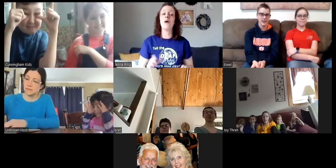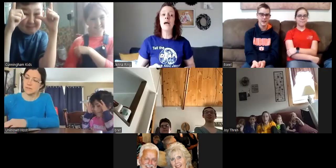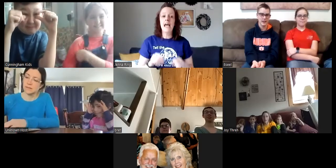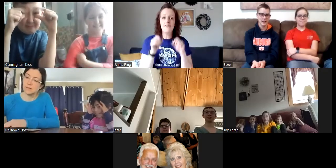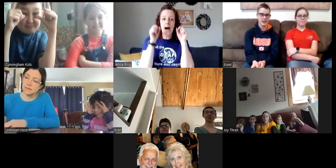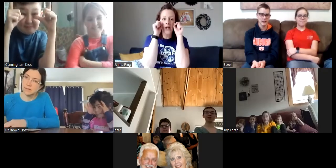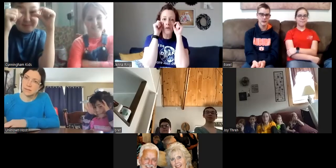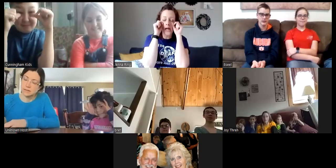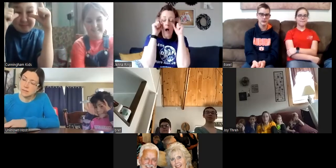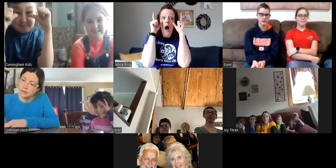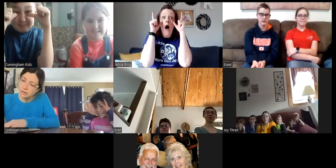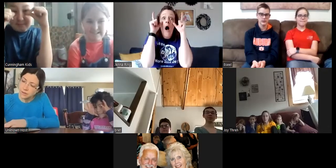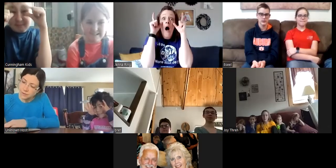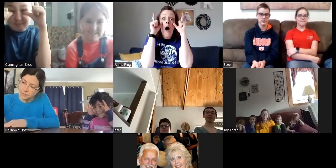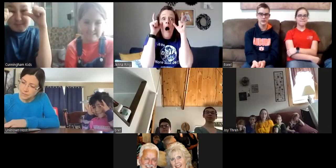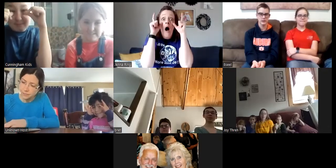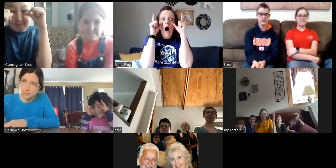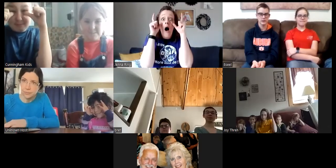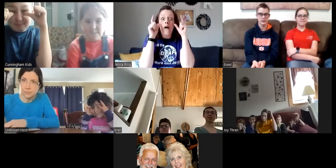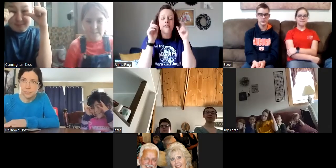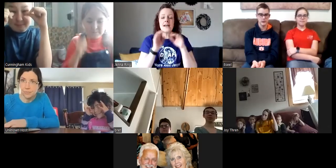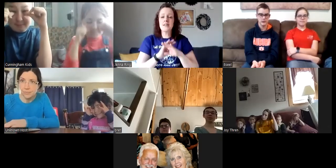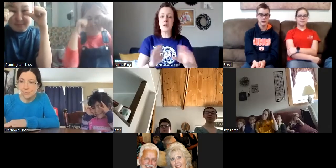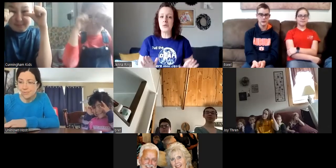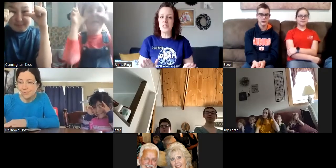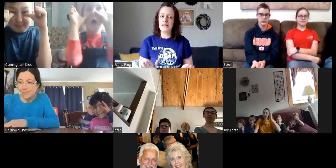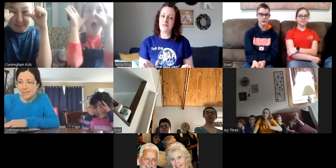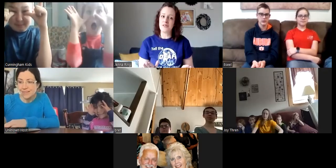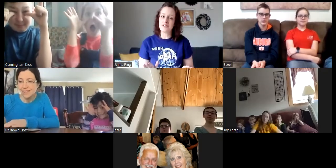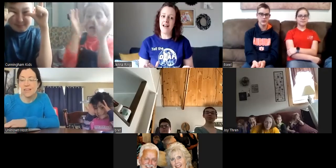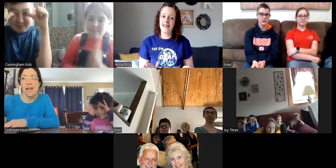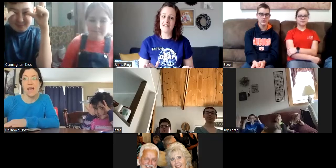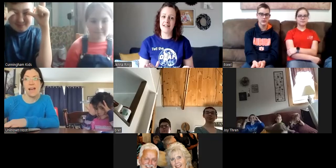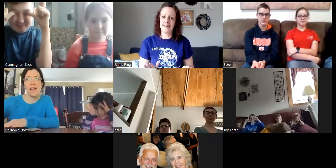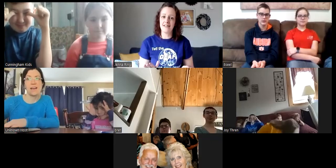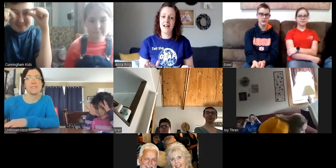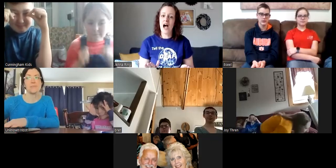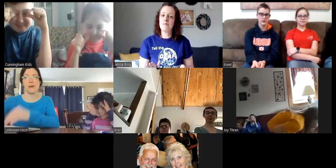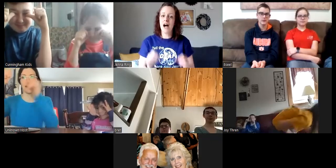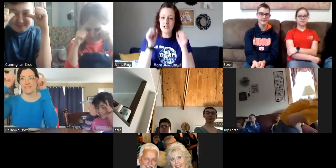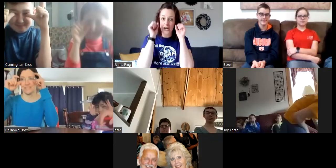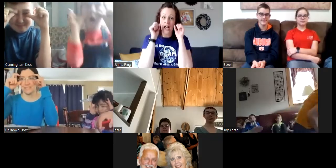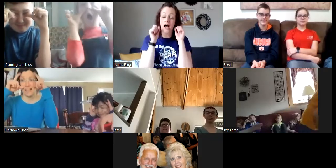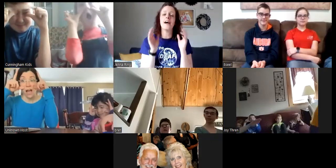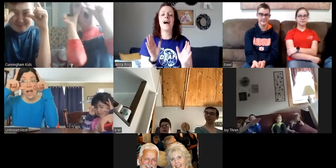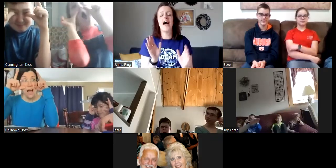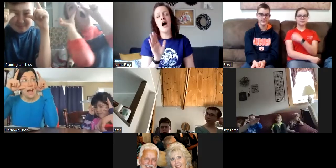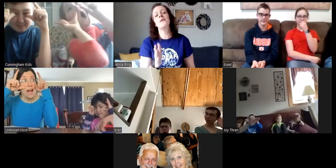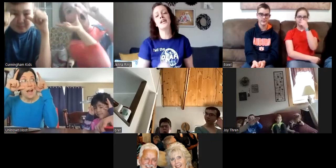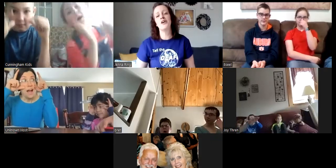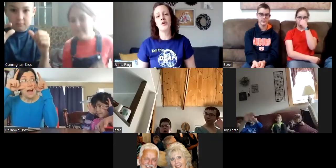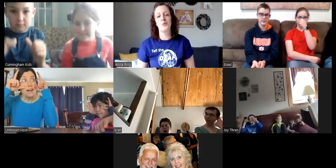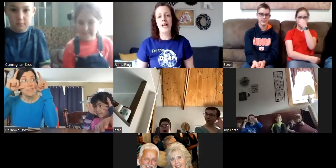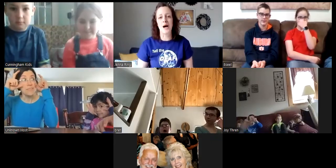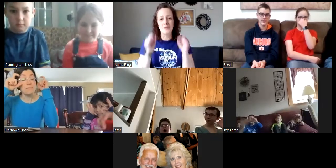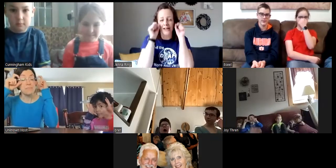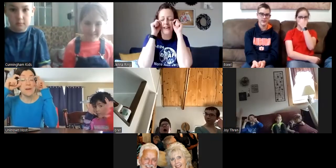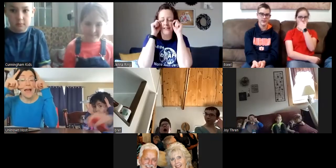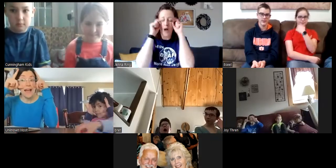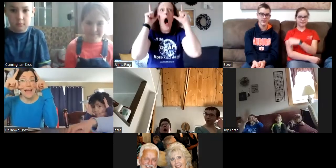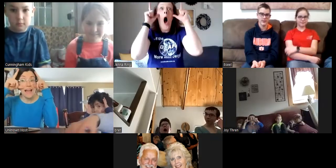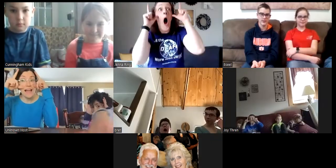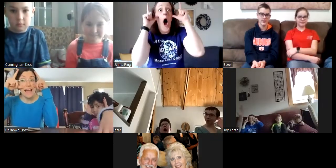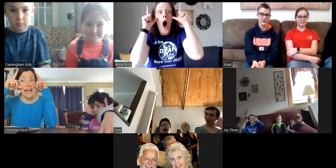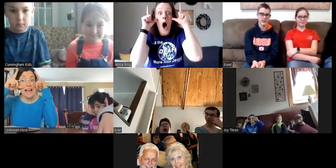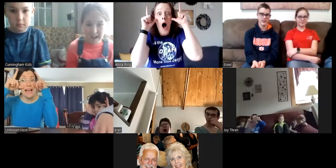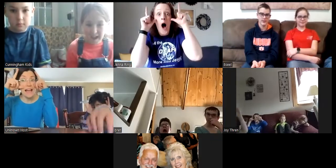open. Now, if I go like, that's a completely different sign, isn't it? I'm not just, how many of you wake up like